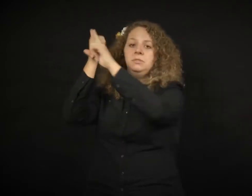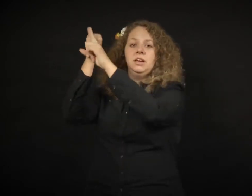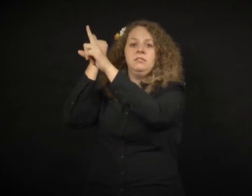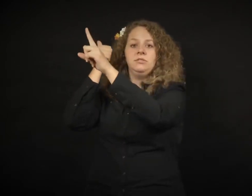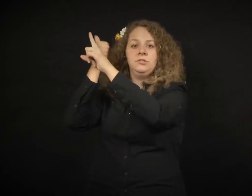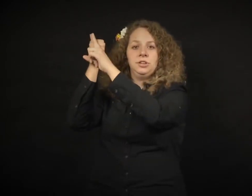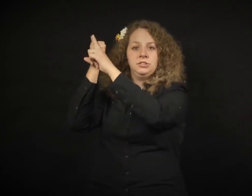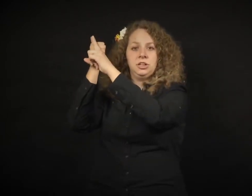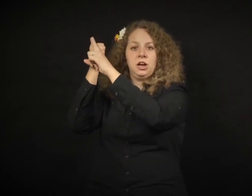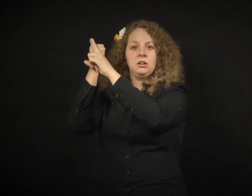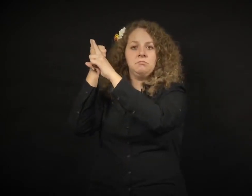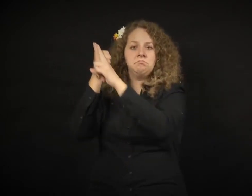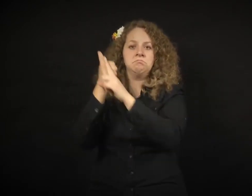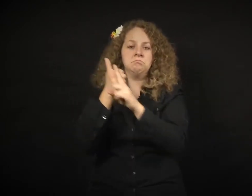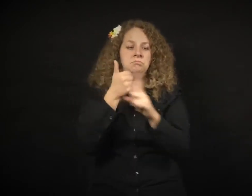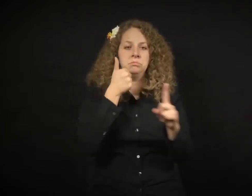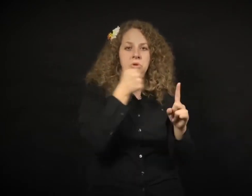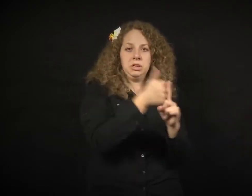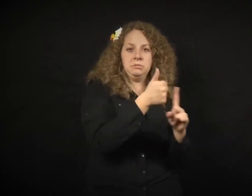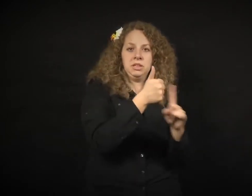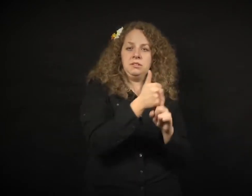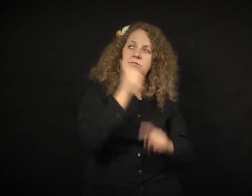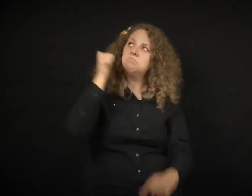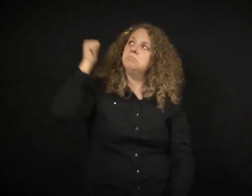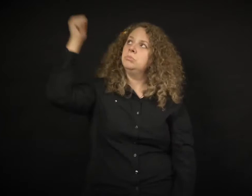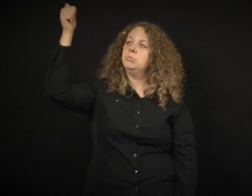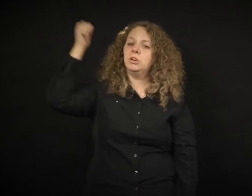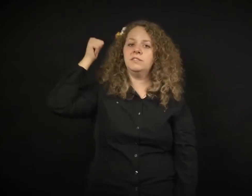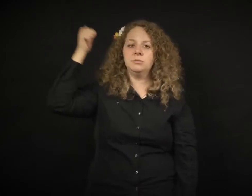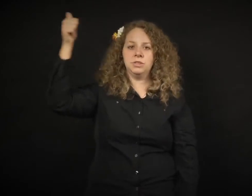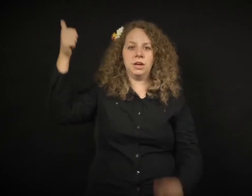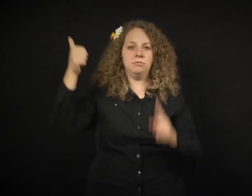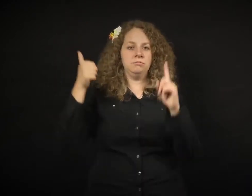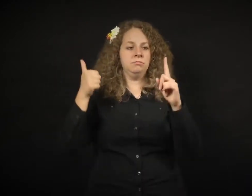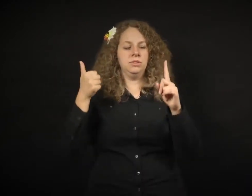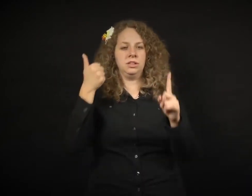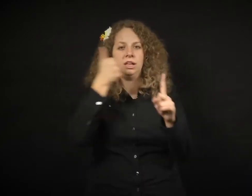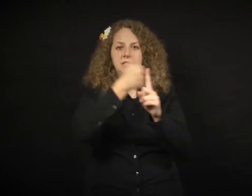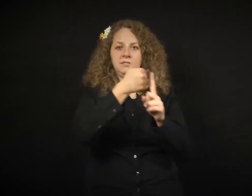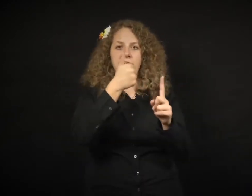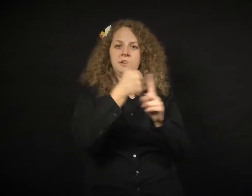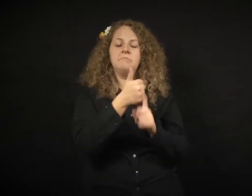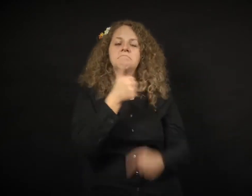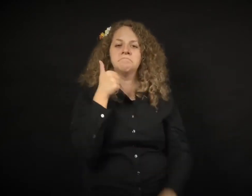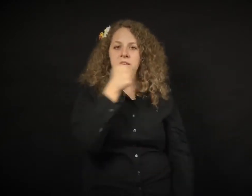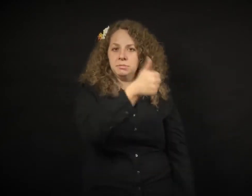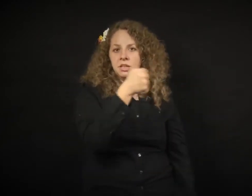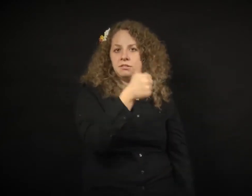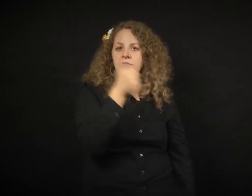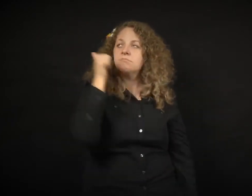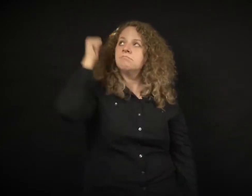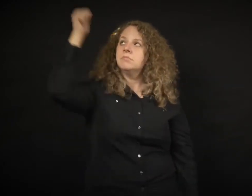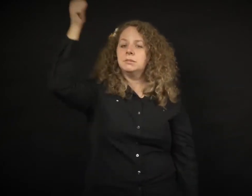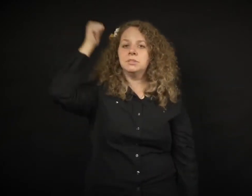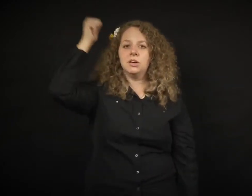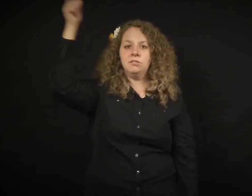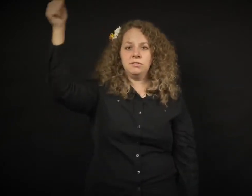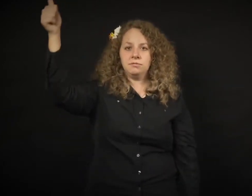Himself, referring to God or himself, or even without the classifier, himself, himself.